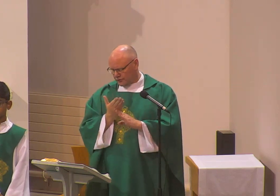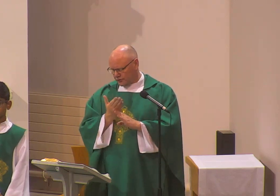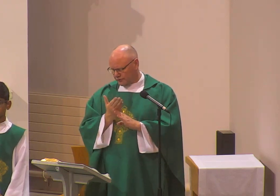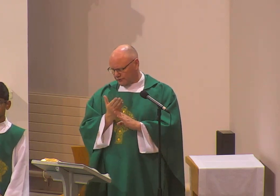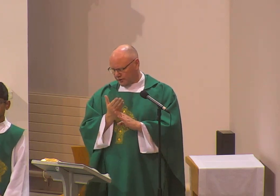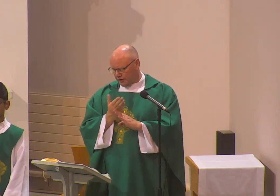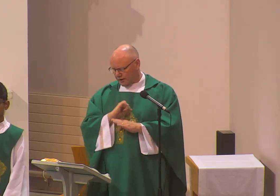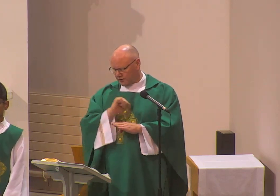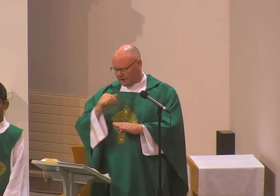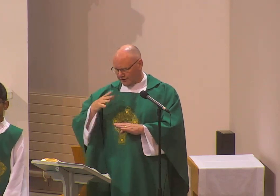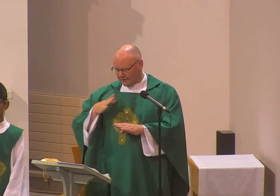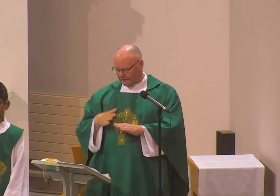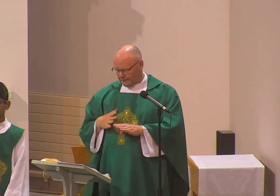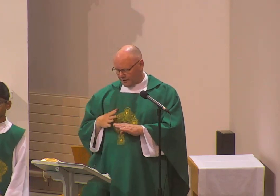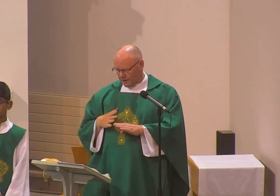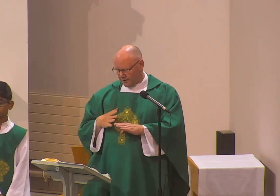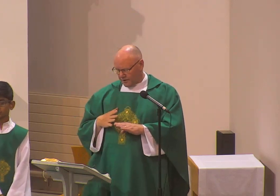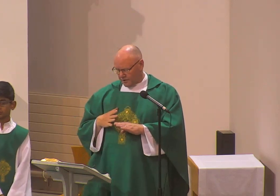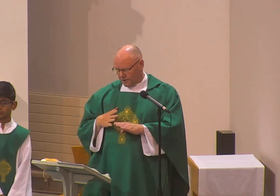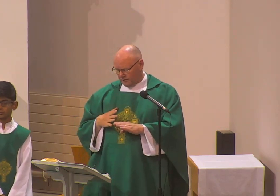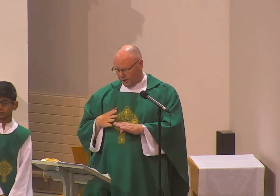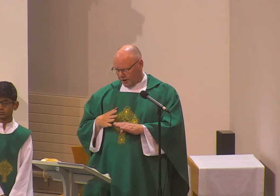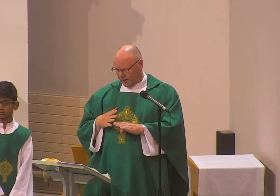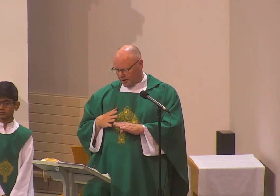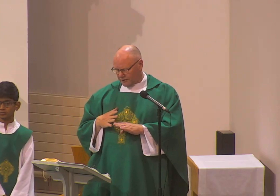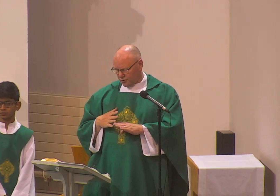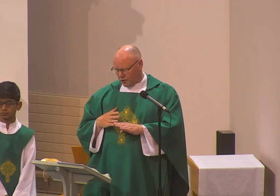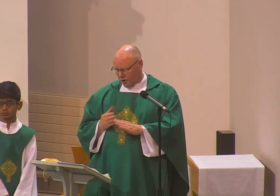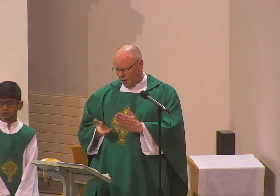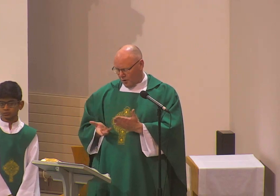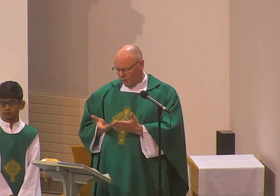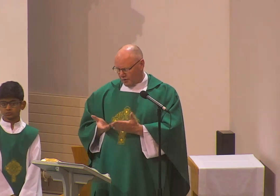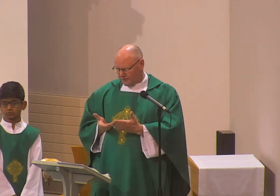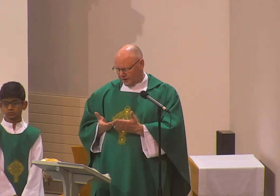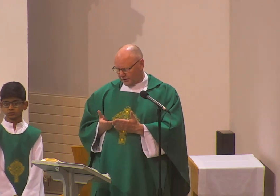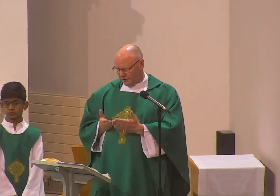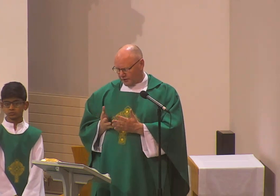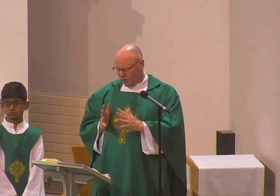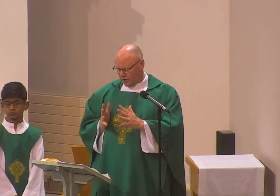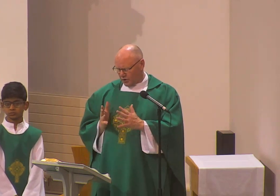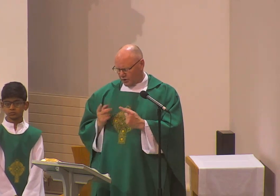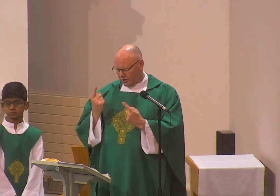you in our need, may at your prompting